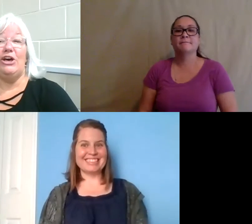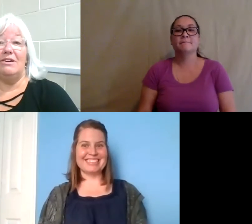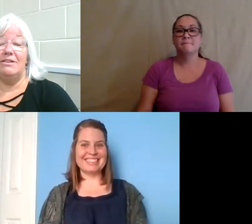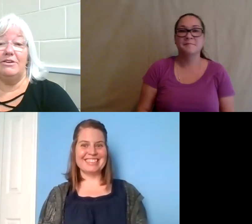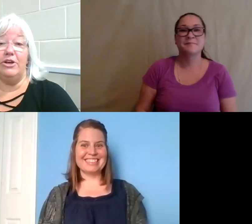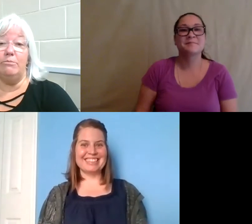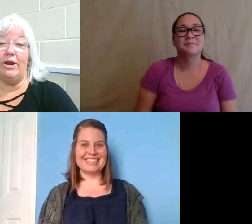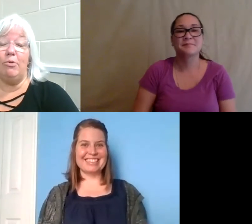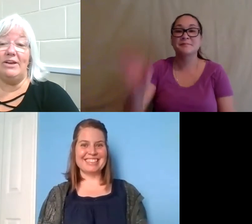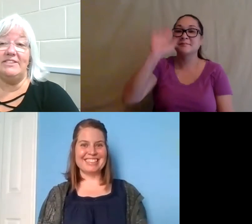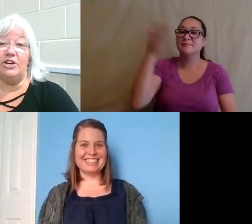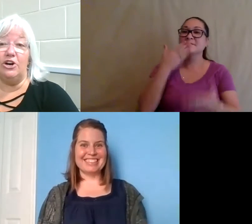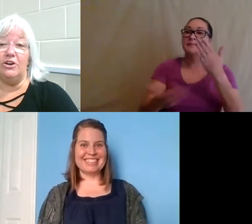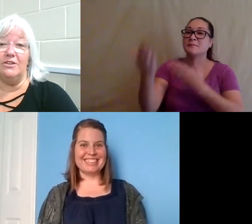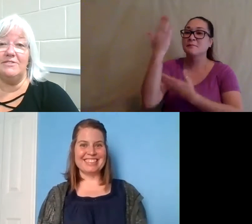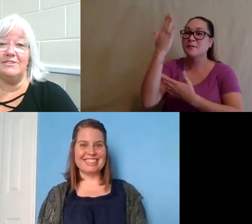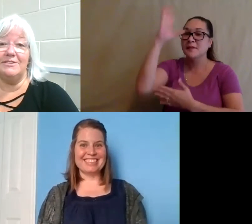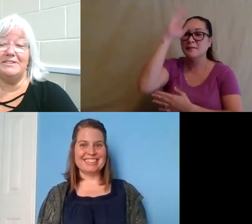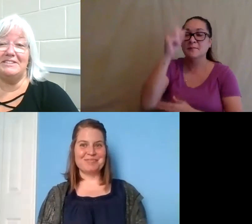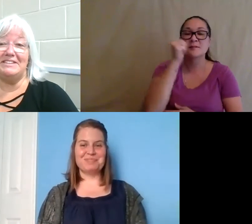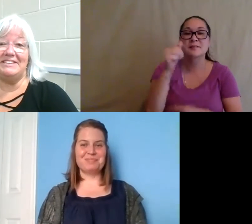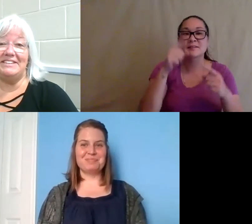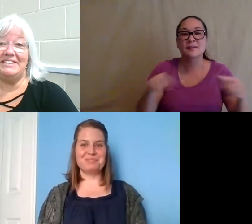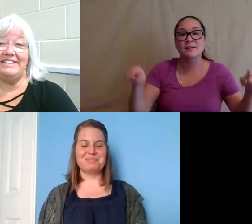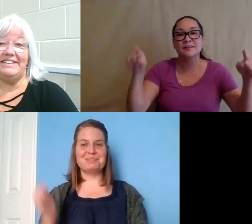Go ahead. Good morning, boys and girls.